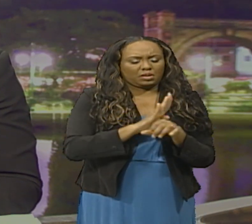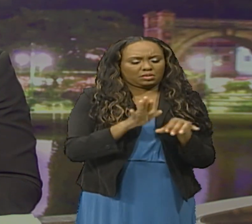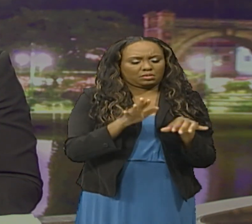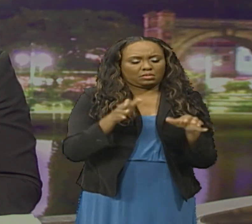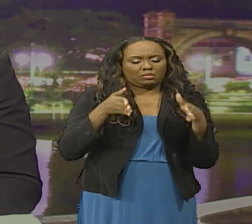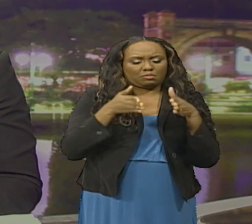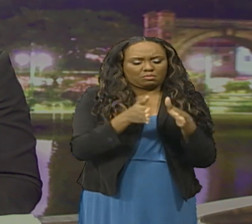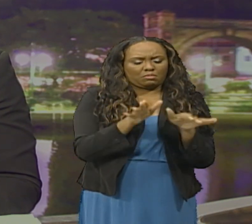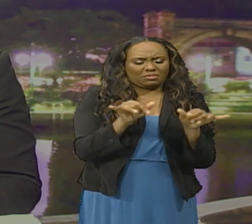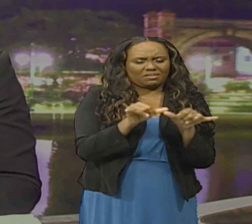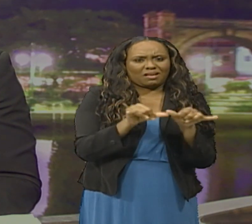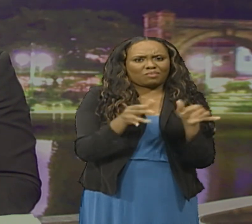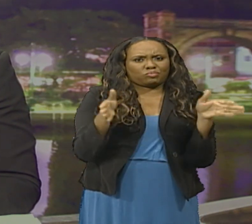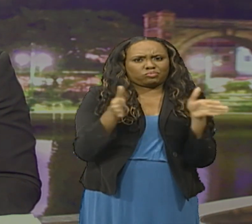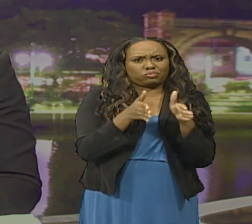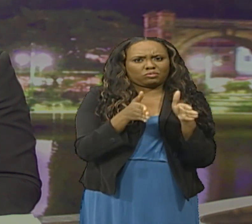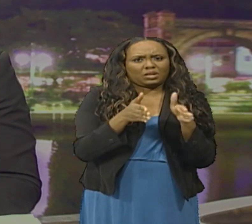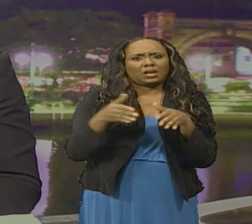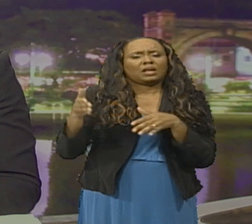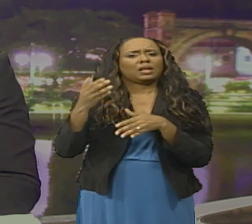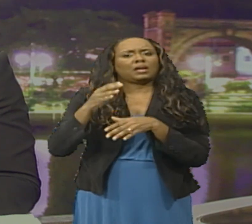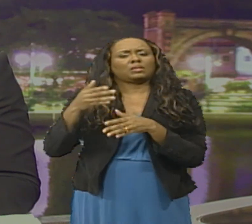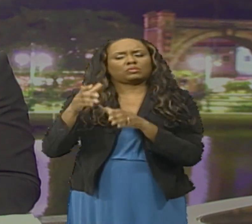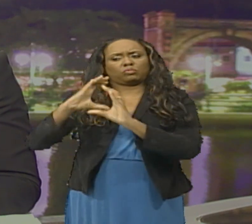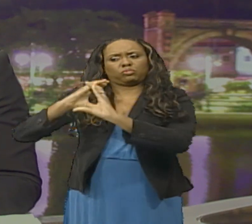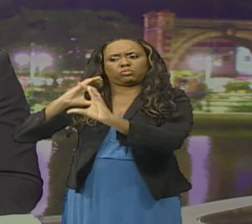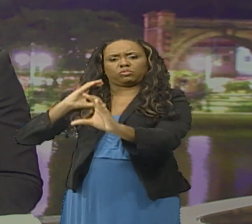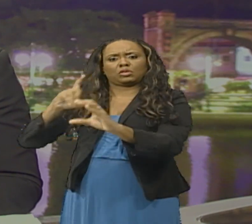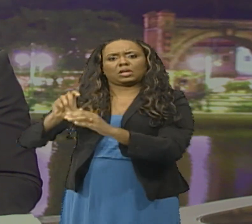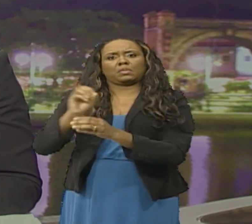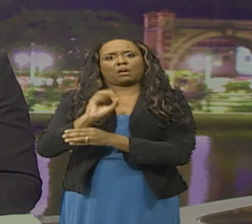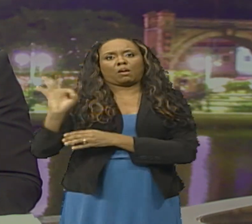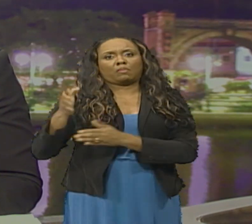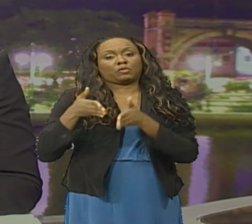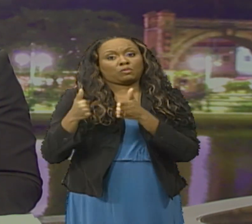those types of vehicles need to be off the roads at certain times.